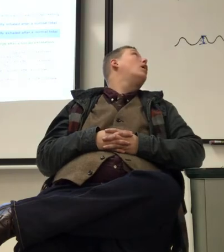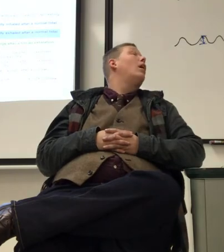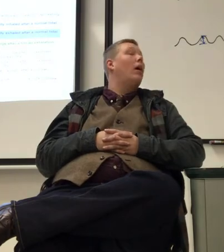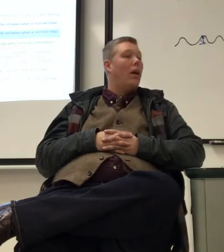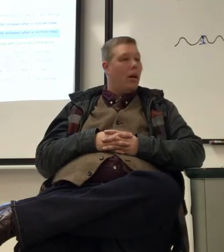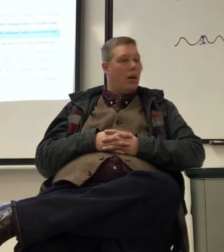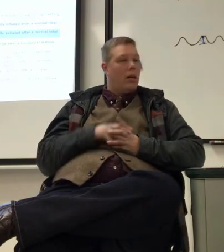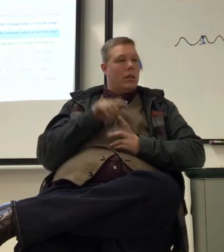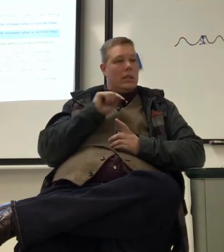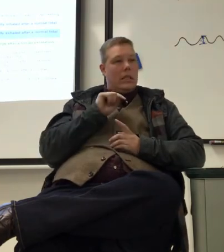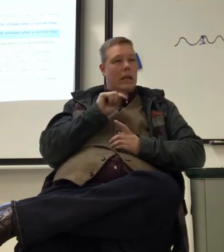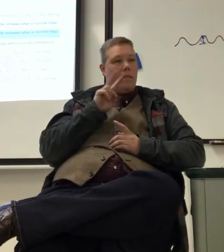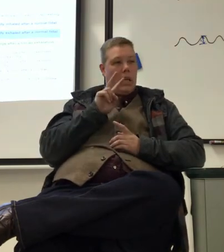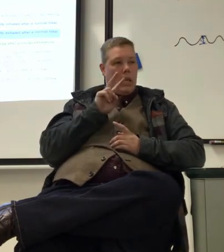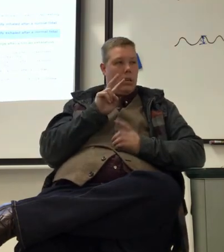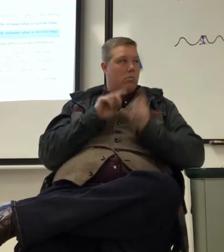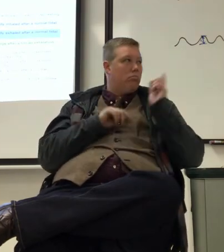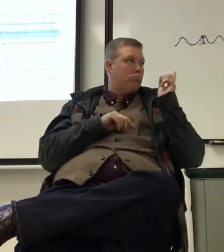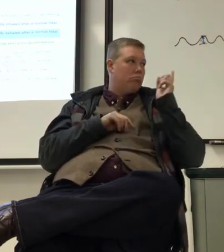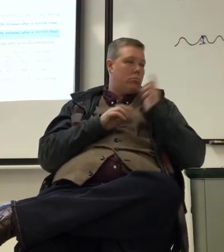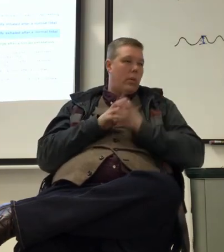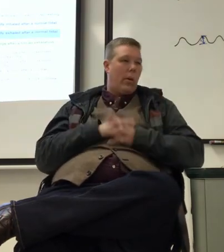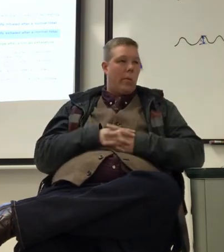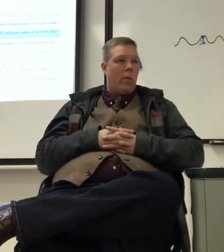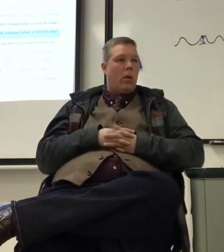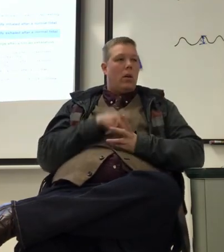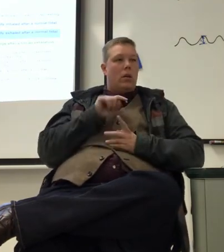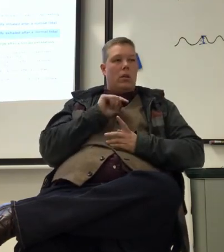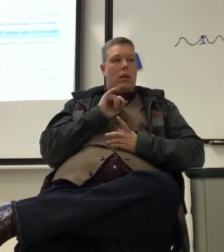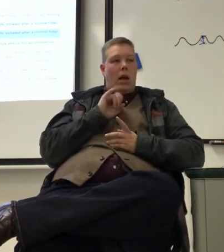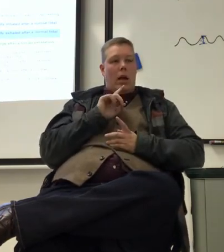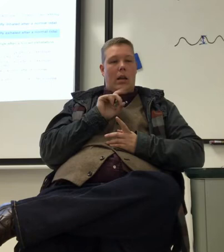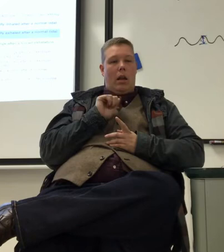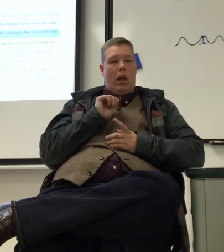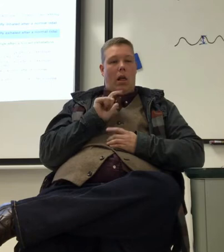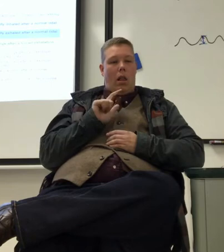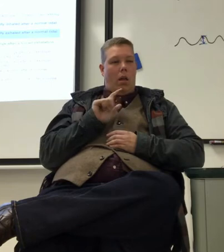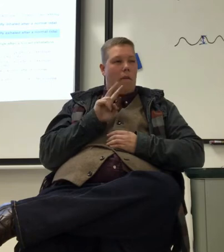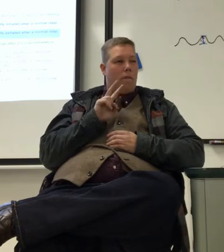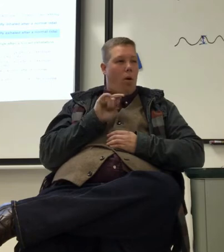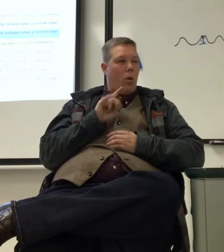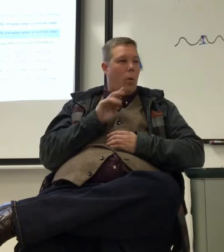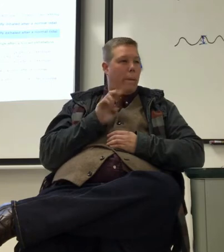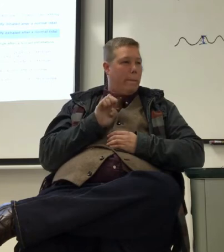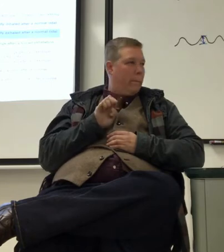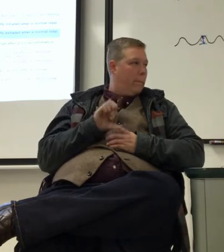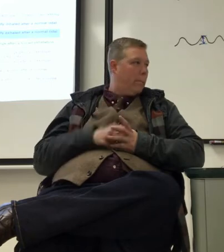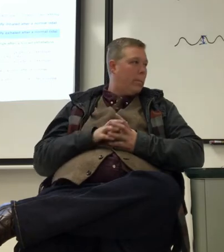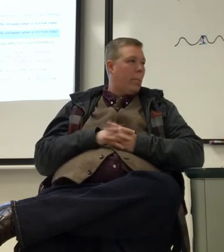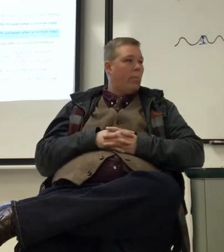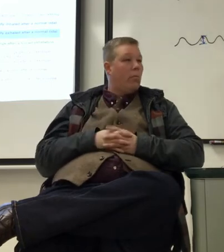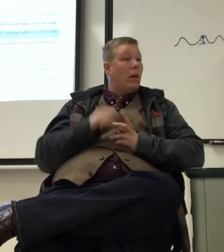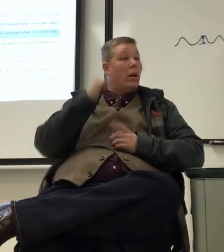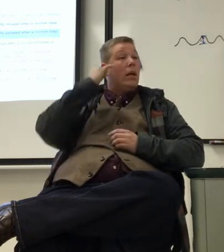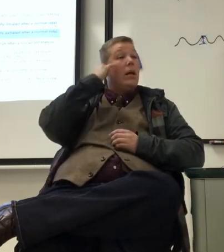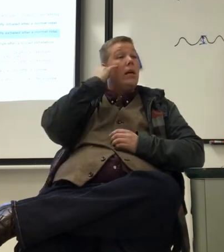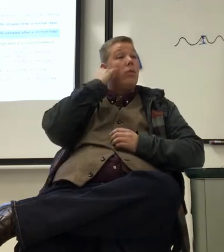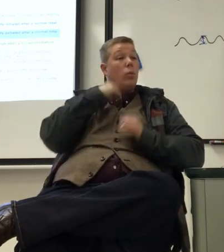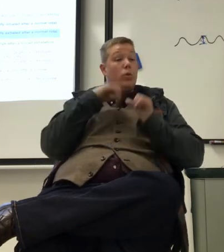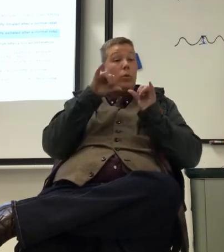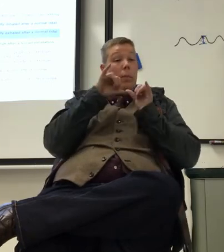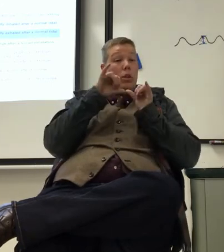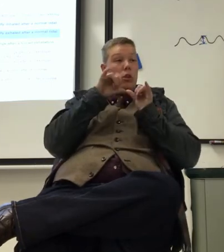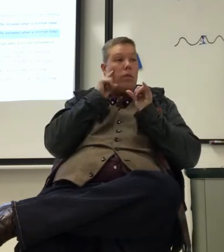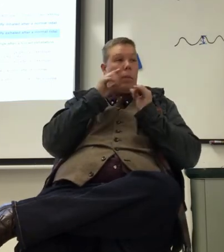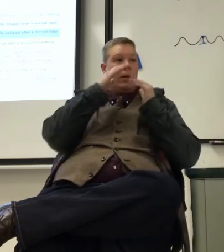TV, I won't even write it out. You got the table right there, tidal volume. If you measure from the top of a